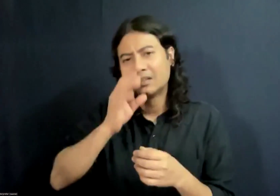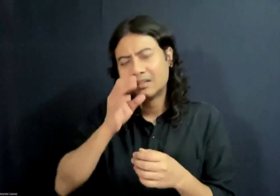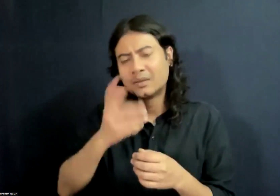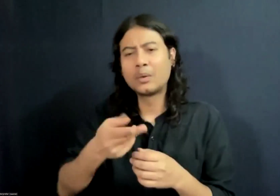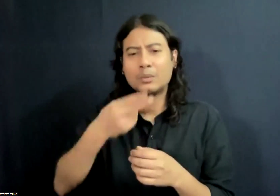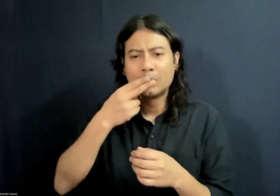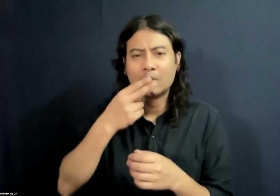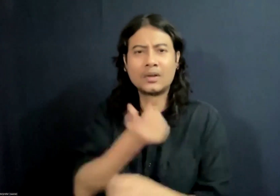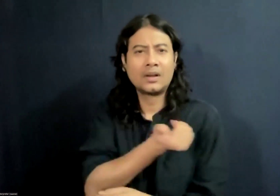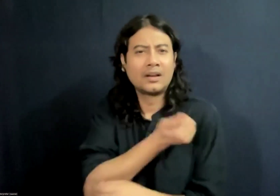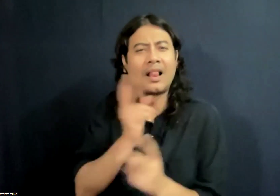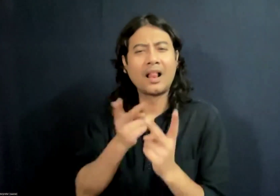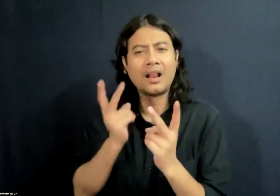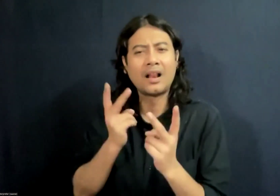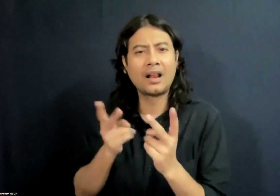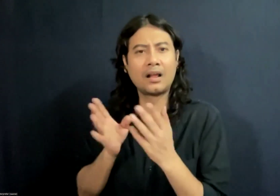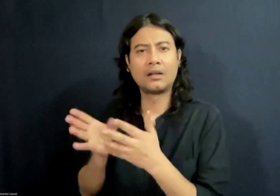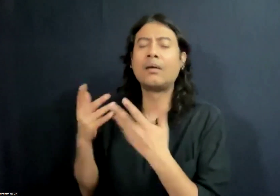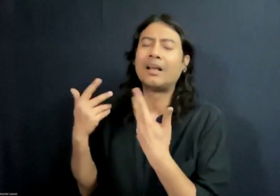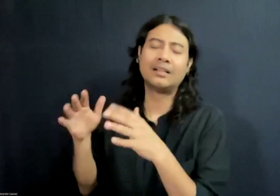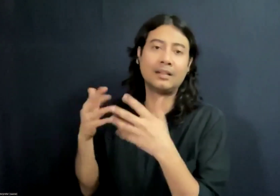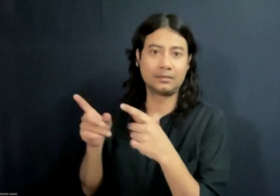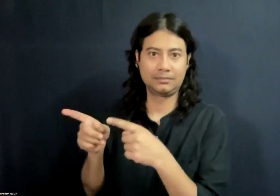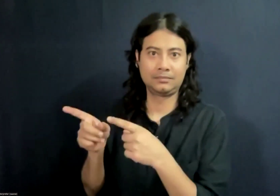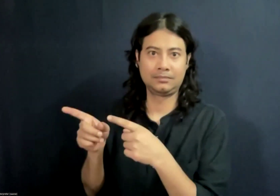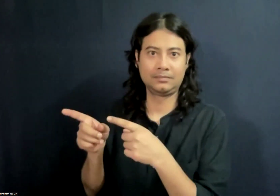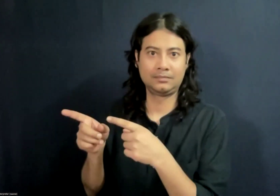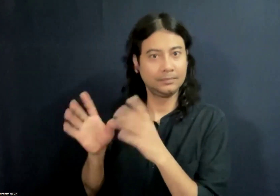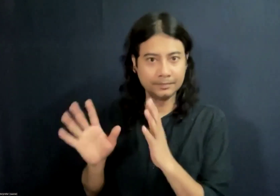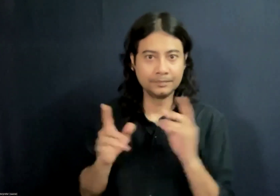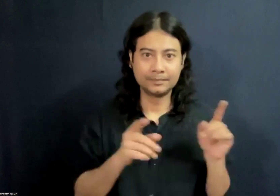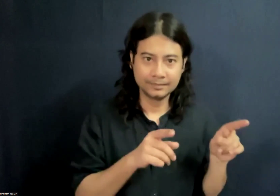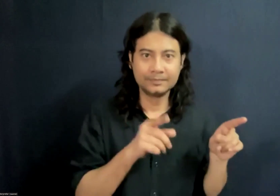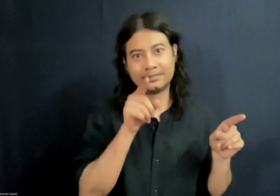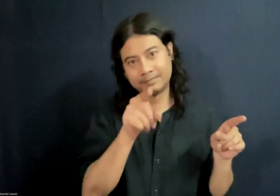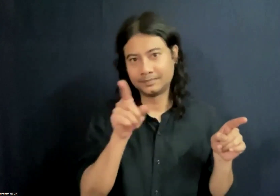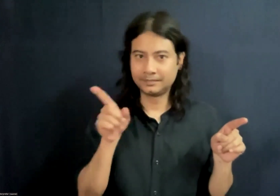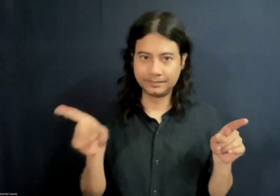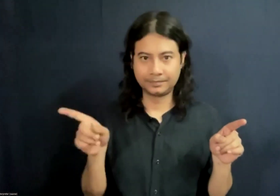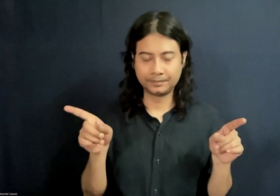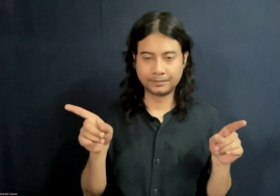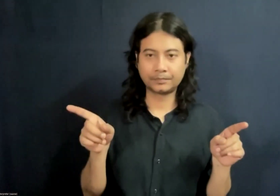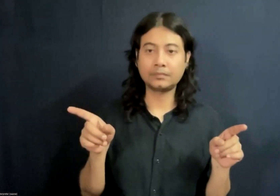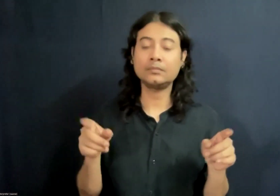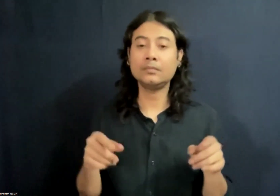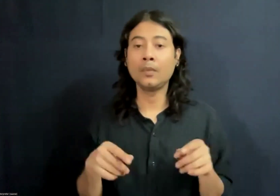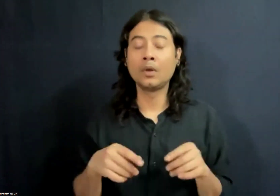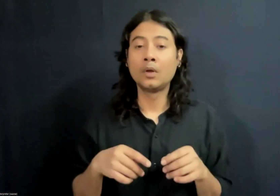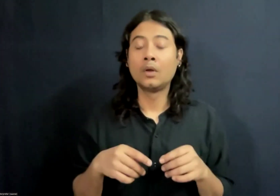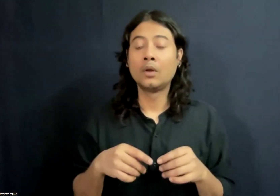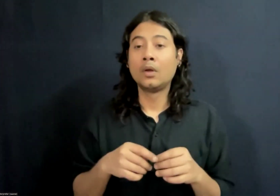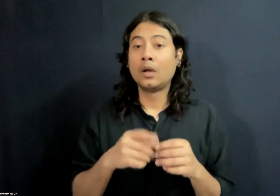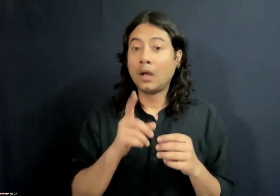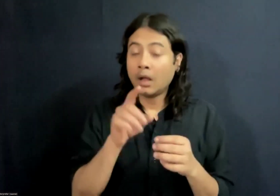today is charity in three modes. Like how a person, when we give a charity, when we